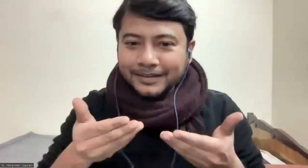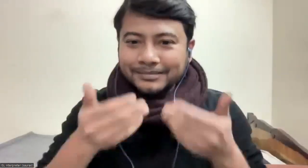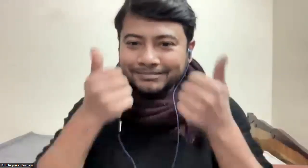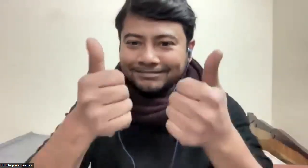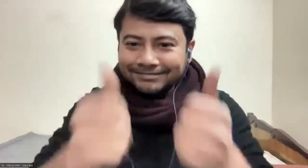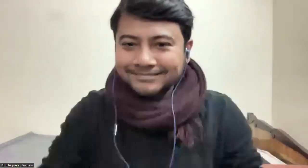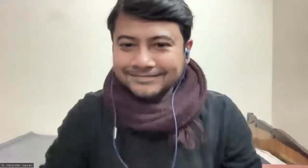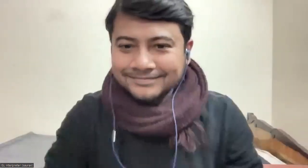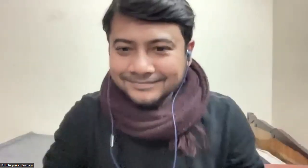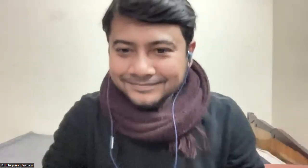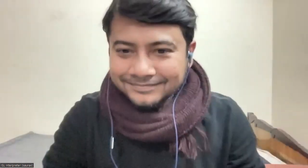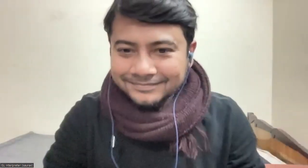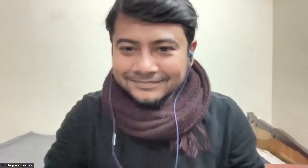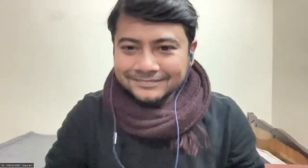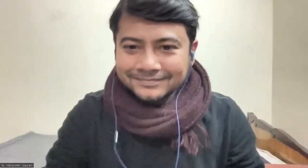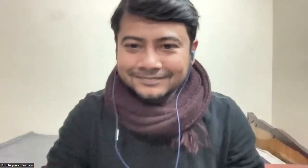To this special class.